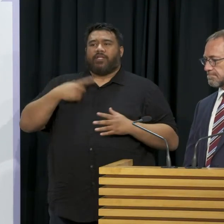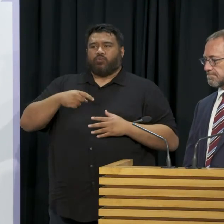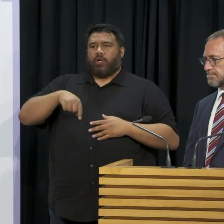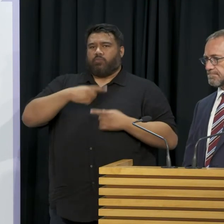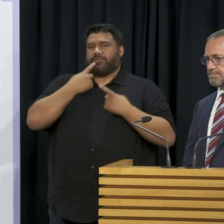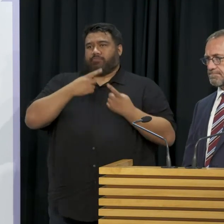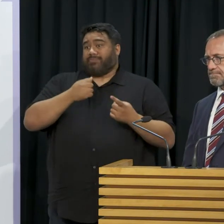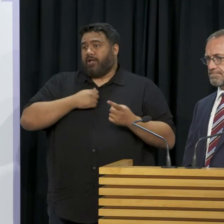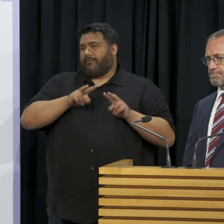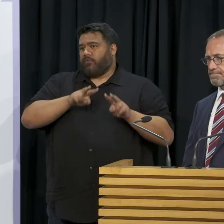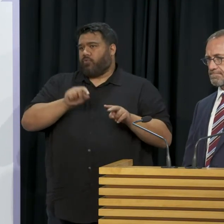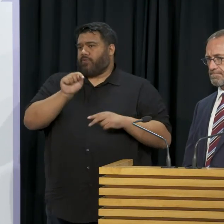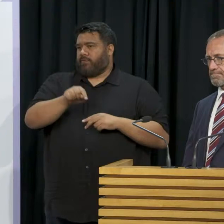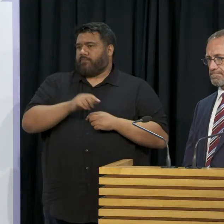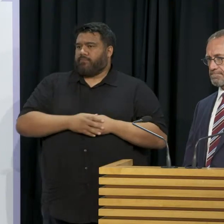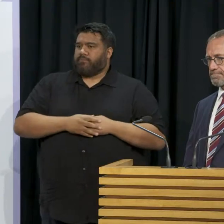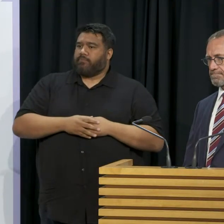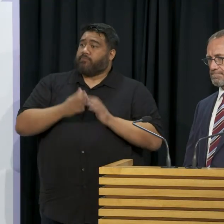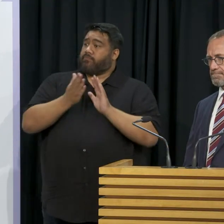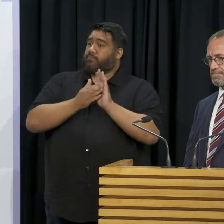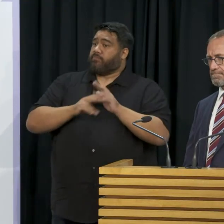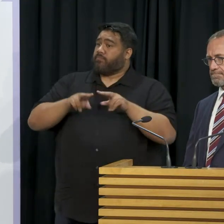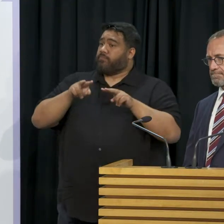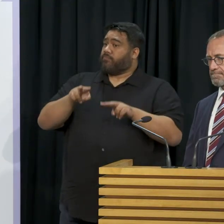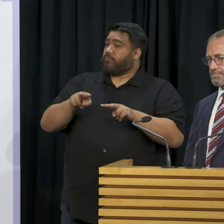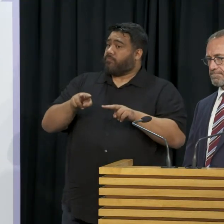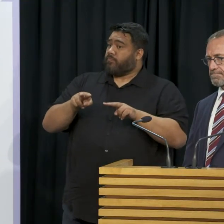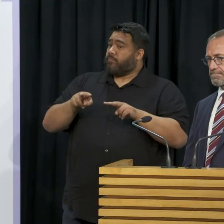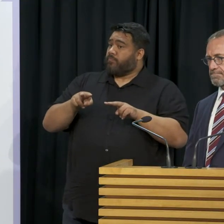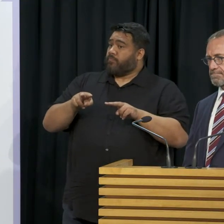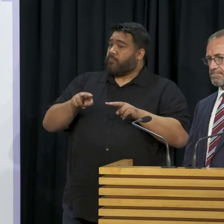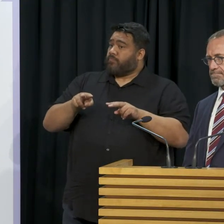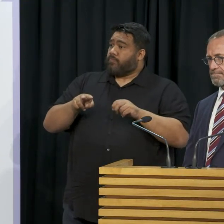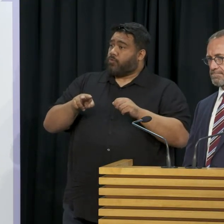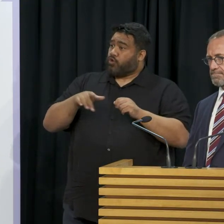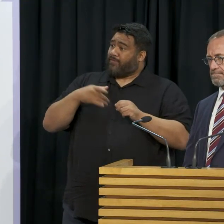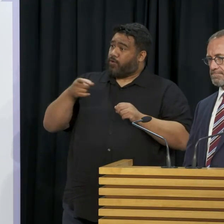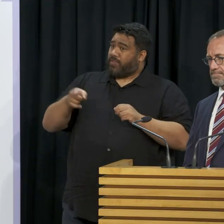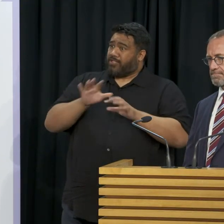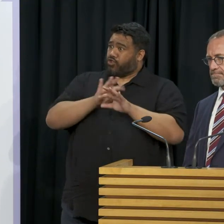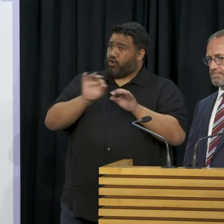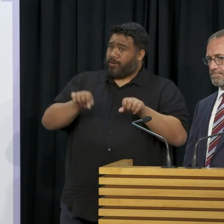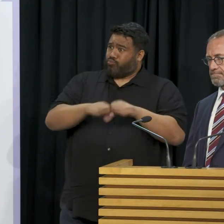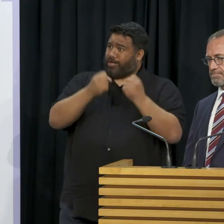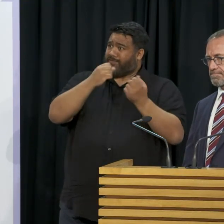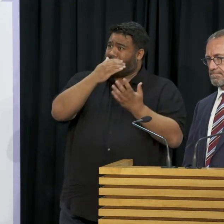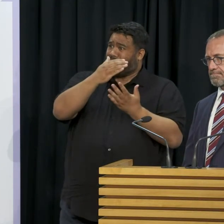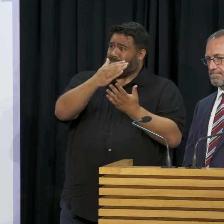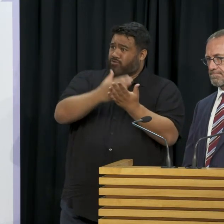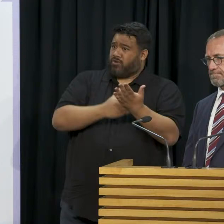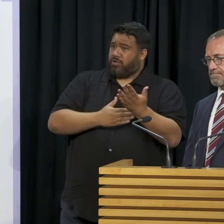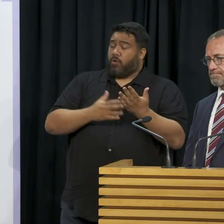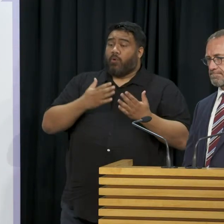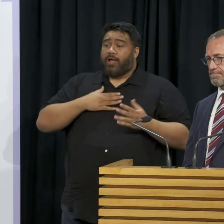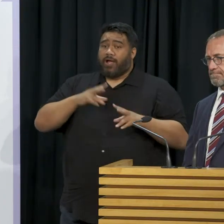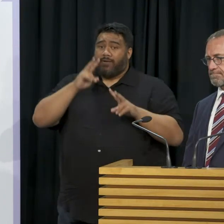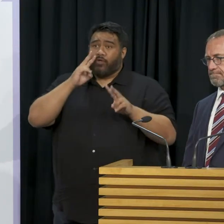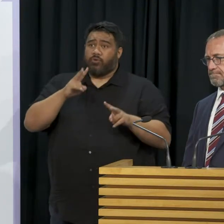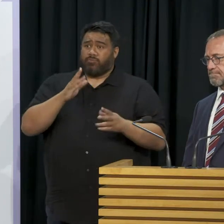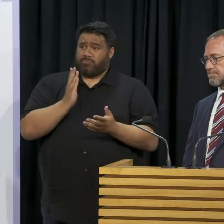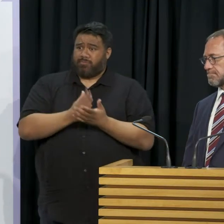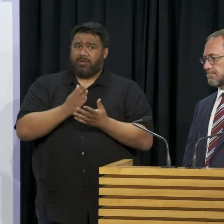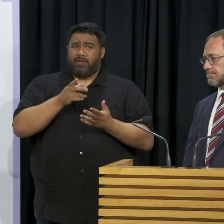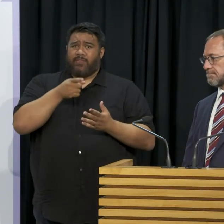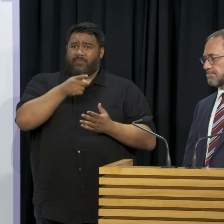is our view. It's not, New Zealand's view is not that it's a direct breach of that declaration, though. Well, our view is that it is absolutely